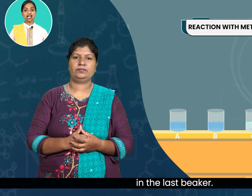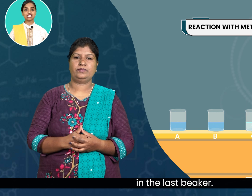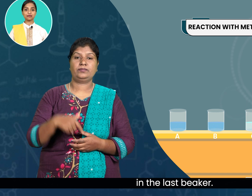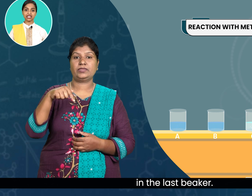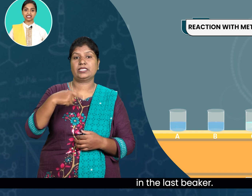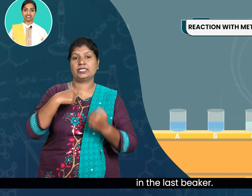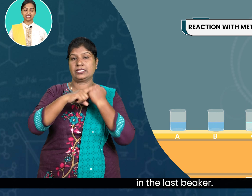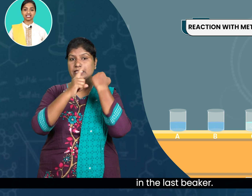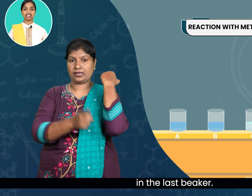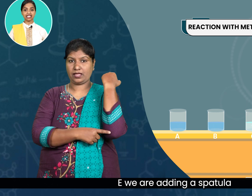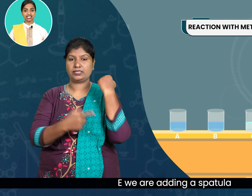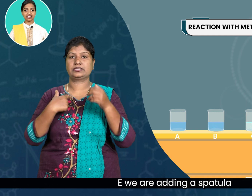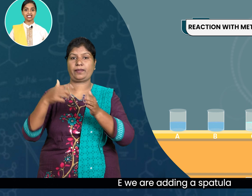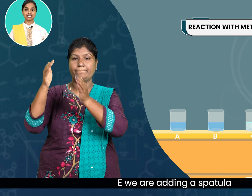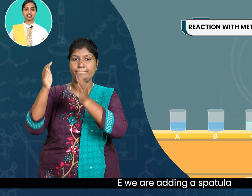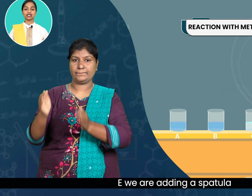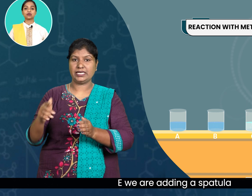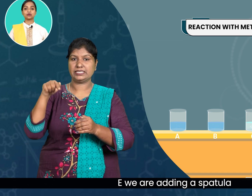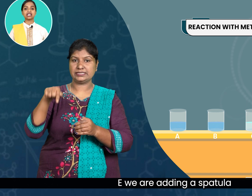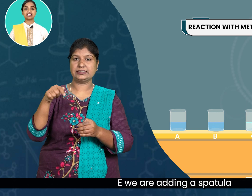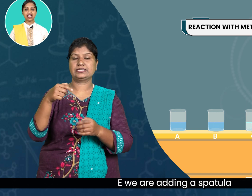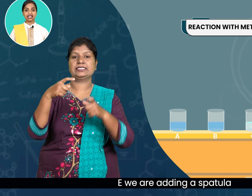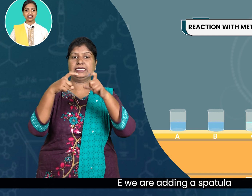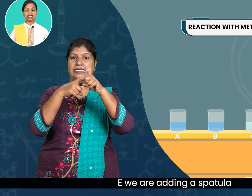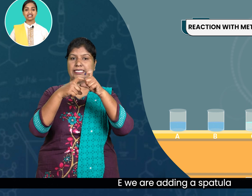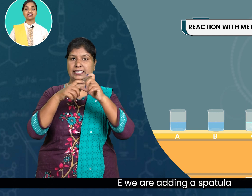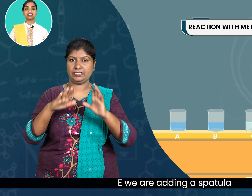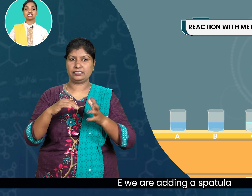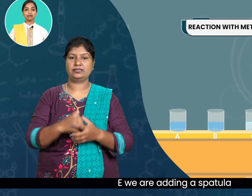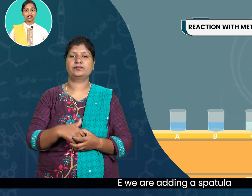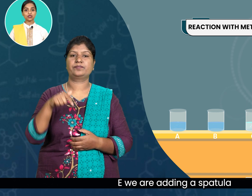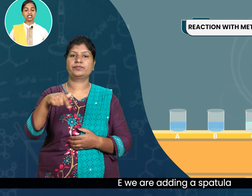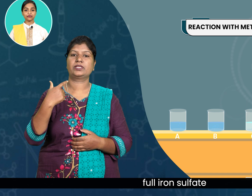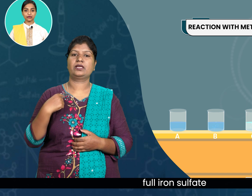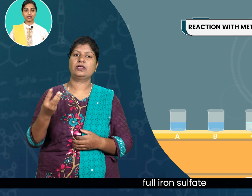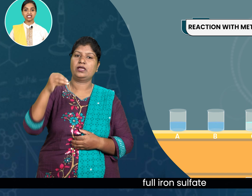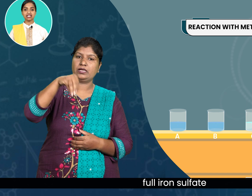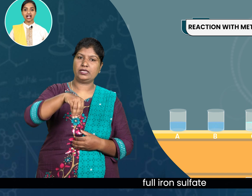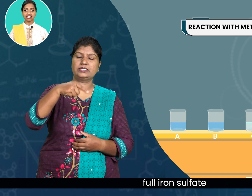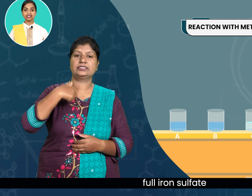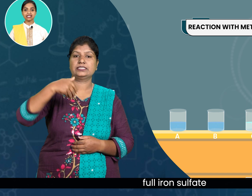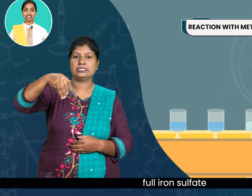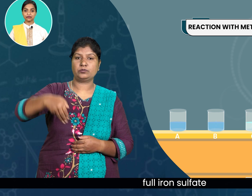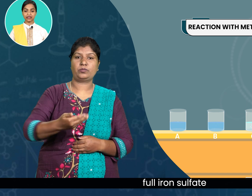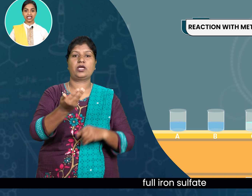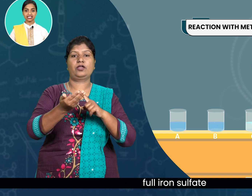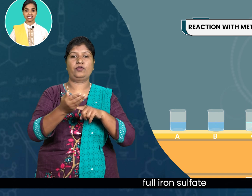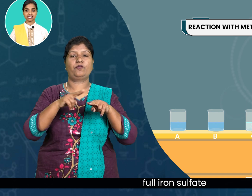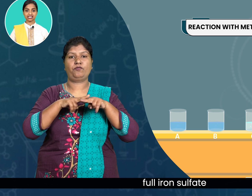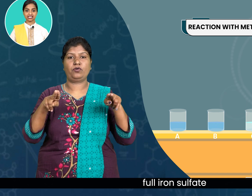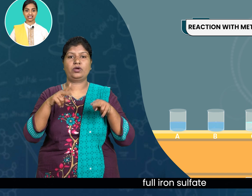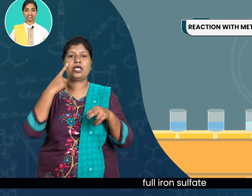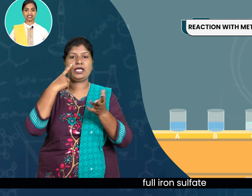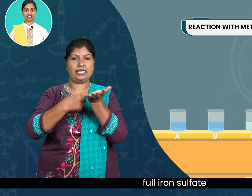In the last beaker, E, we are adding a spatula full iron